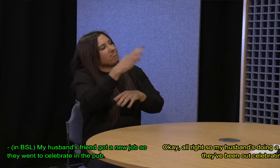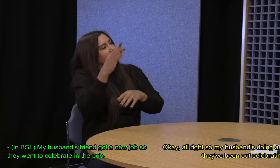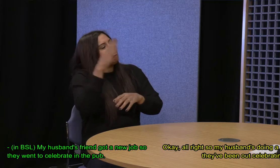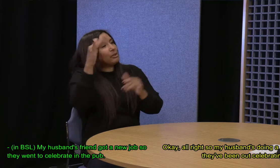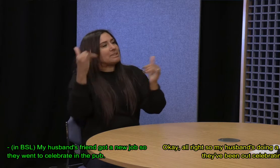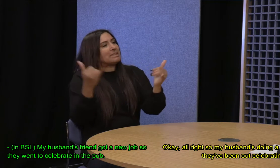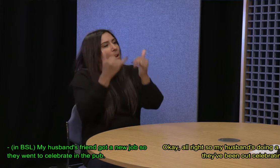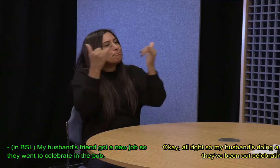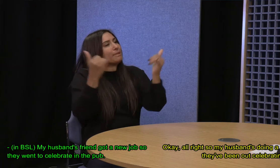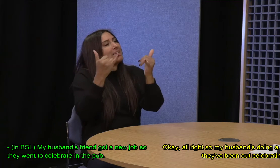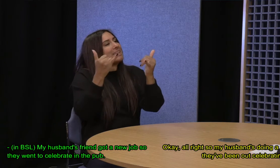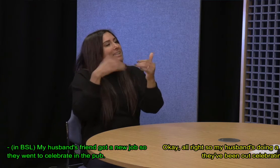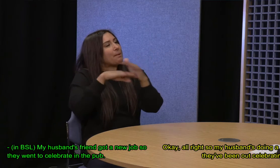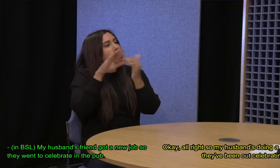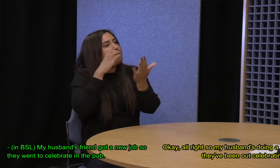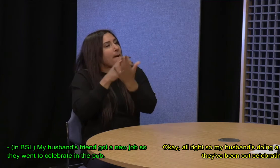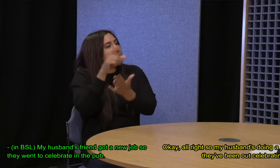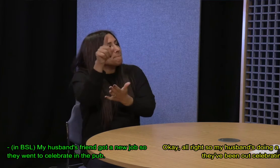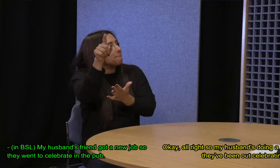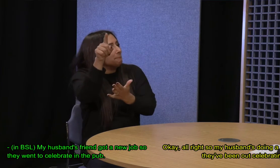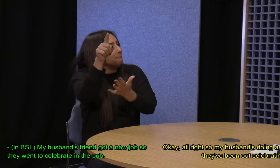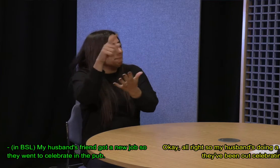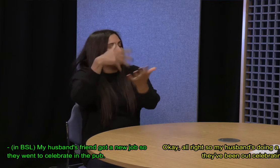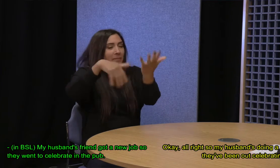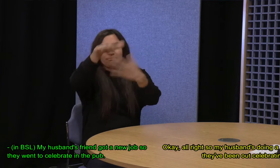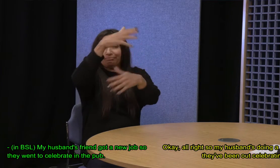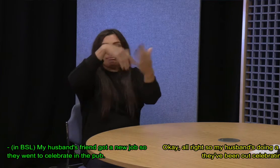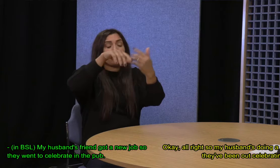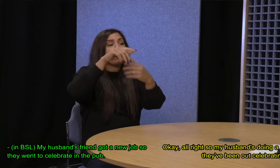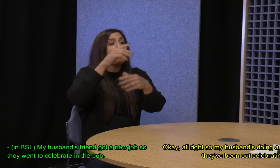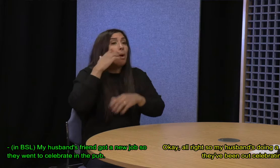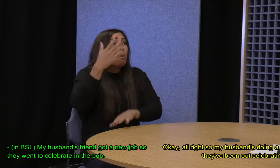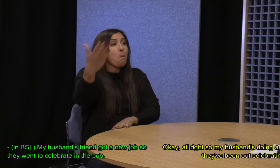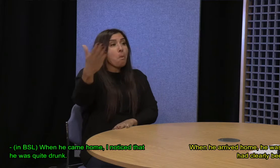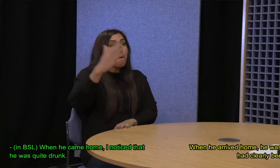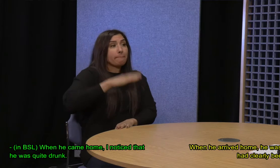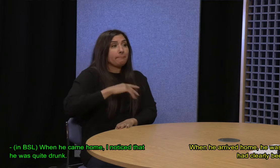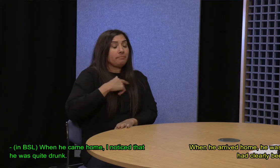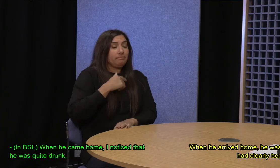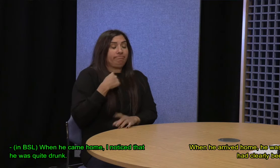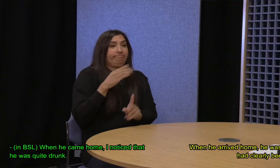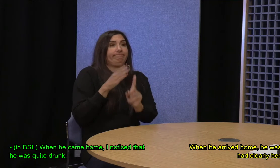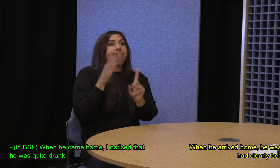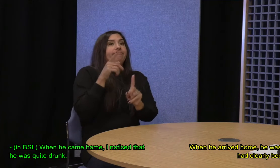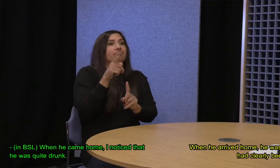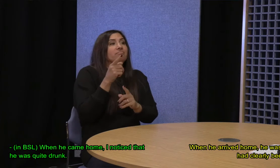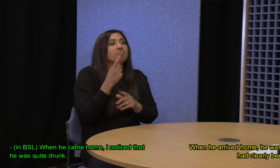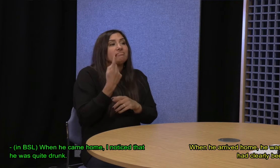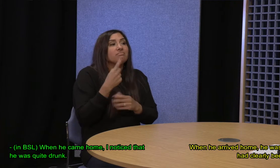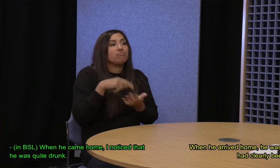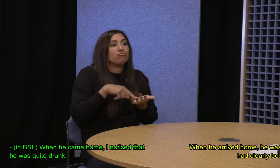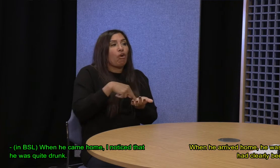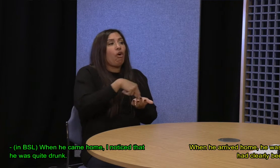So my husband's friend got a new job and they were out celebrating at the pub. When he arrived